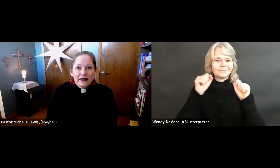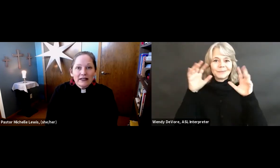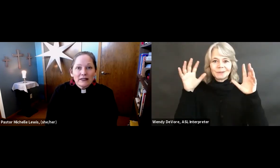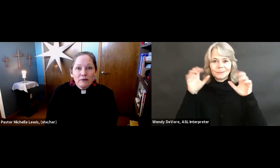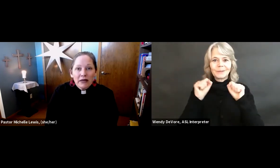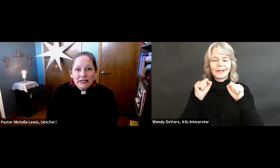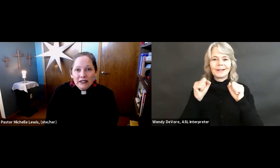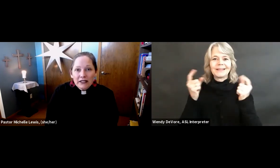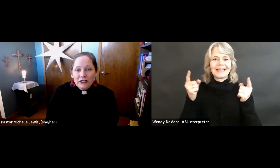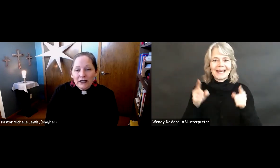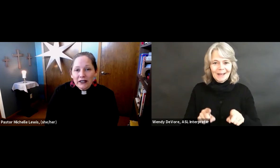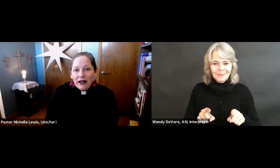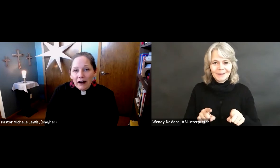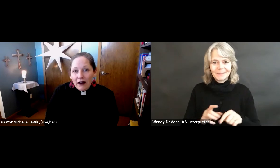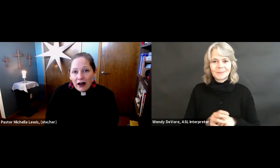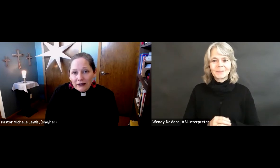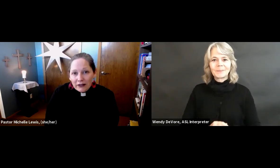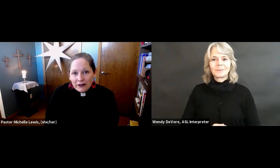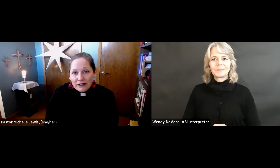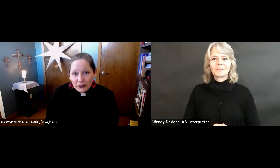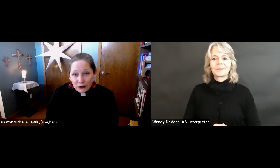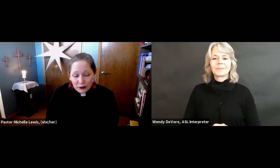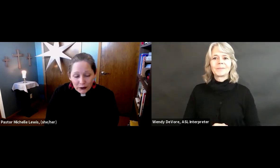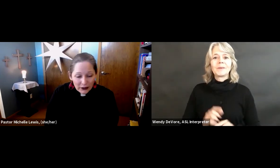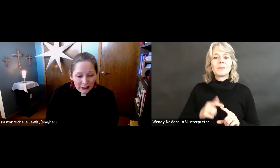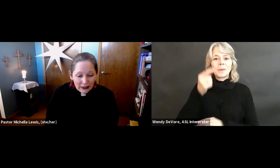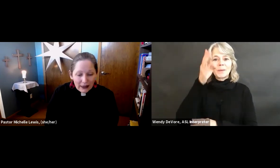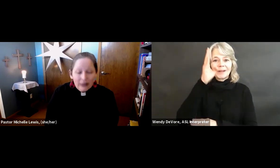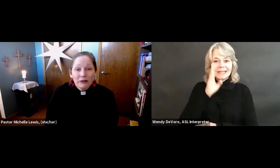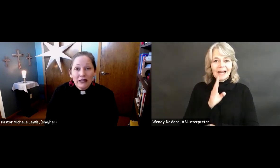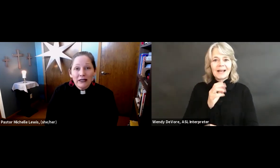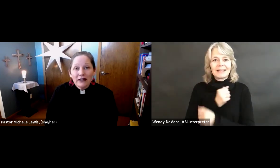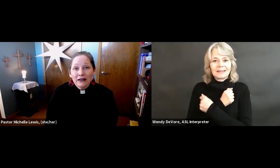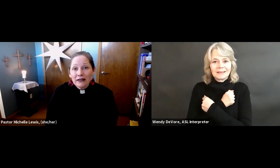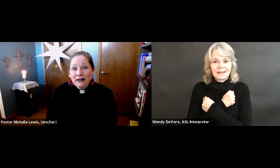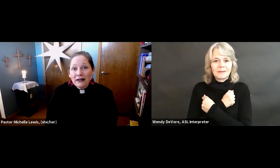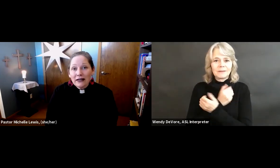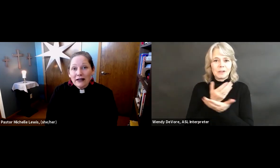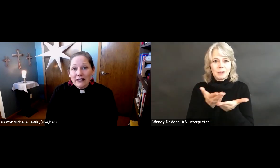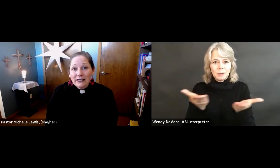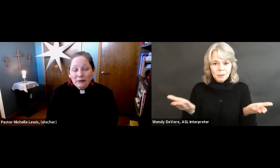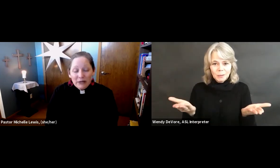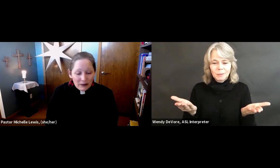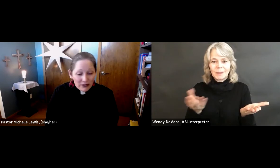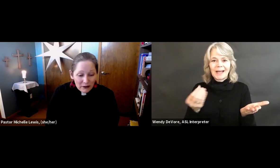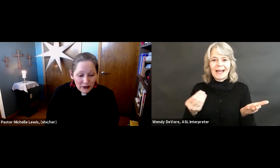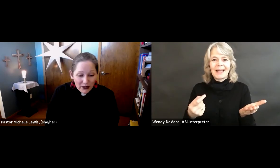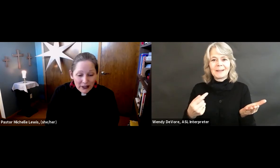This message that God loves you and me can sometimes come to us